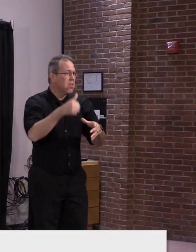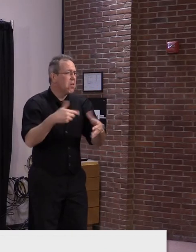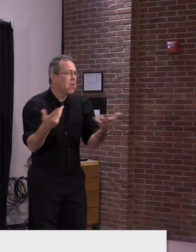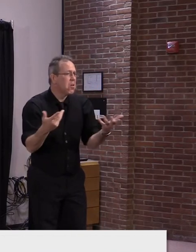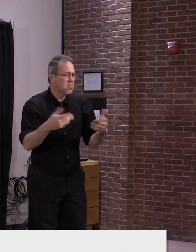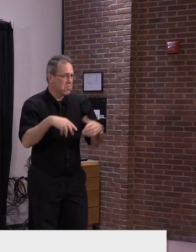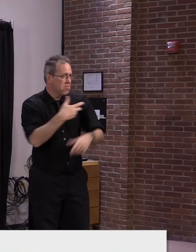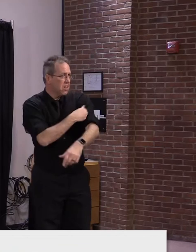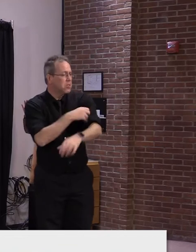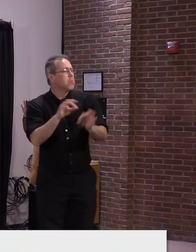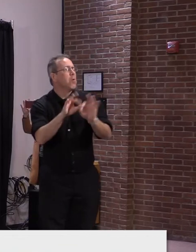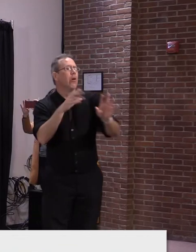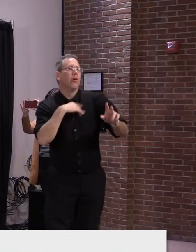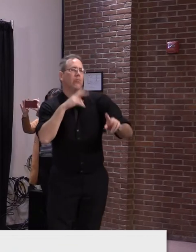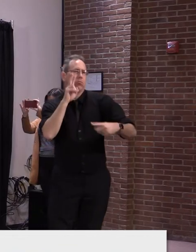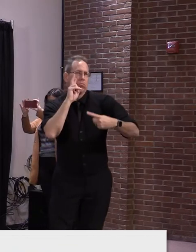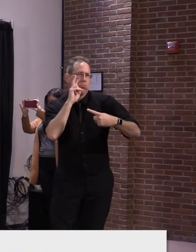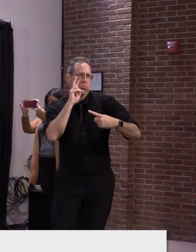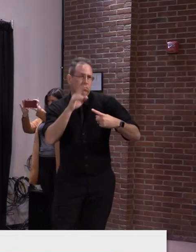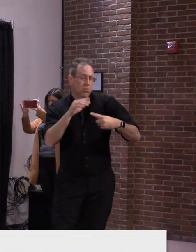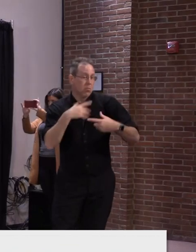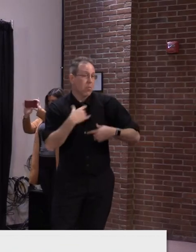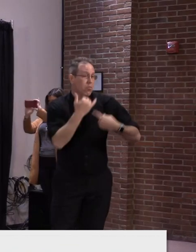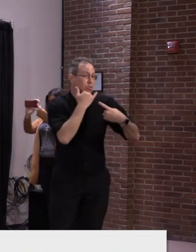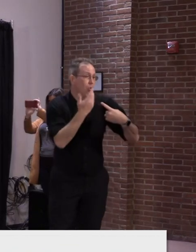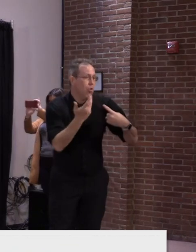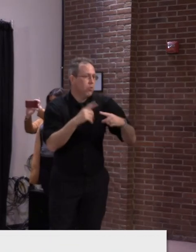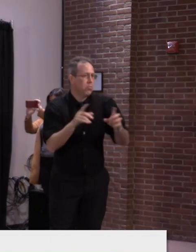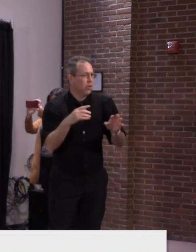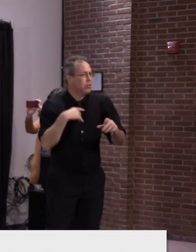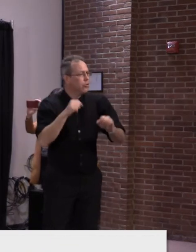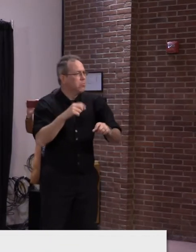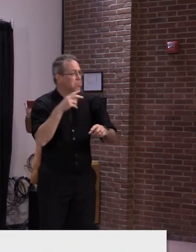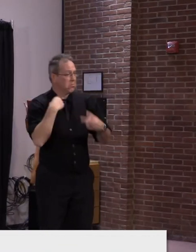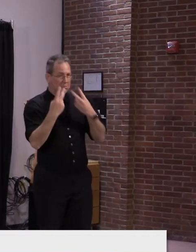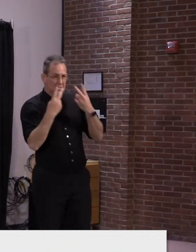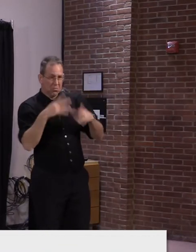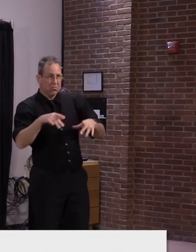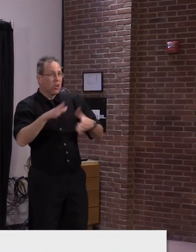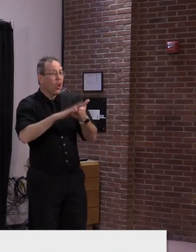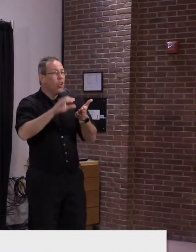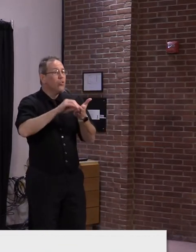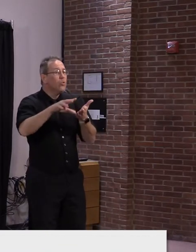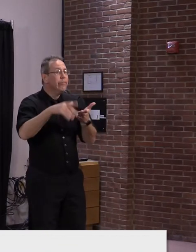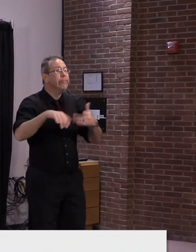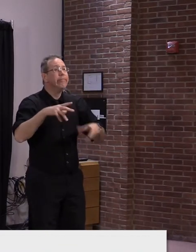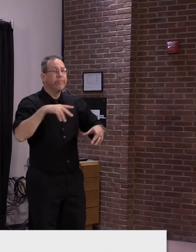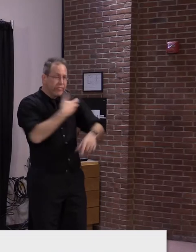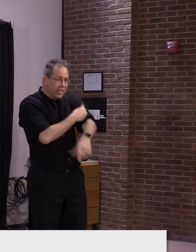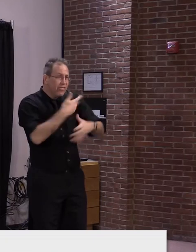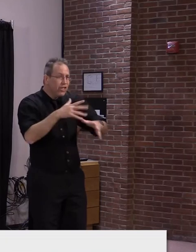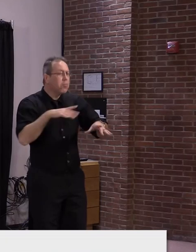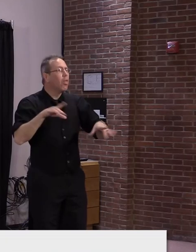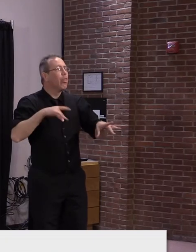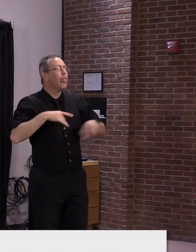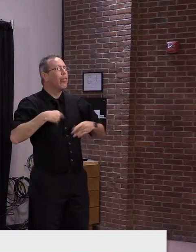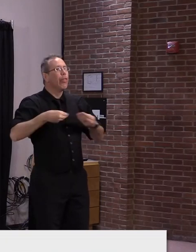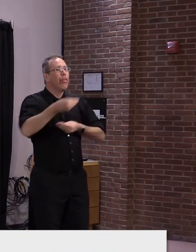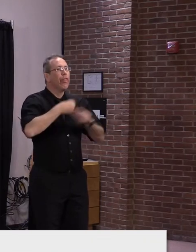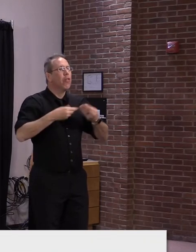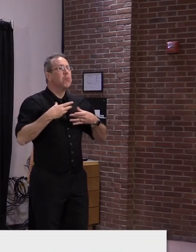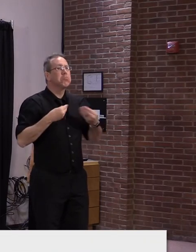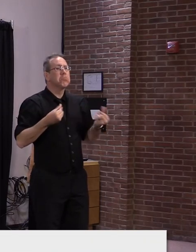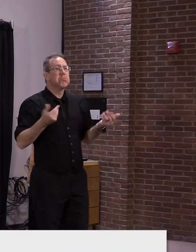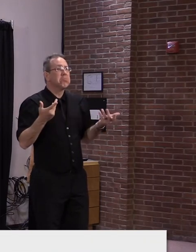data. And if I get the virus, I get the virus. And that's the attitude that they've